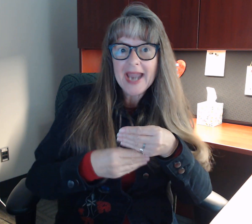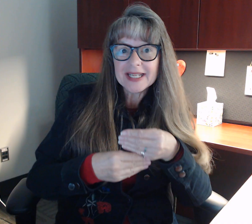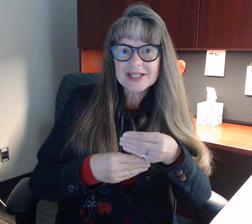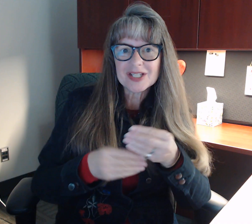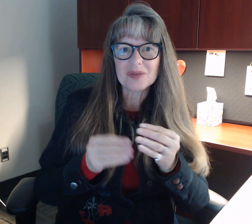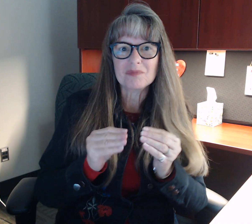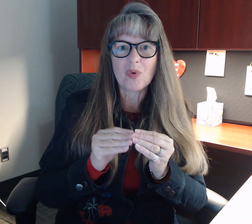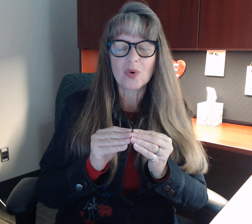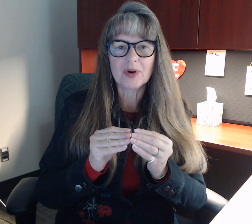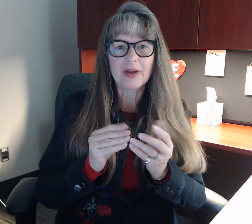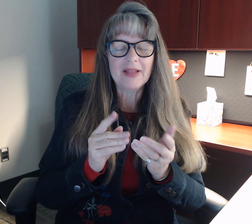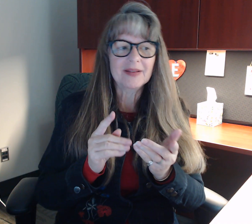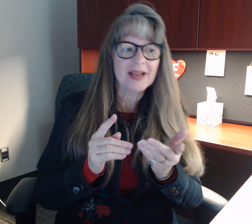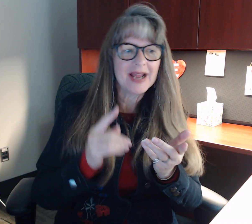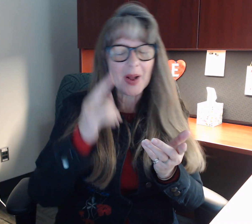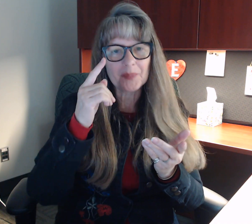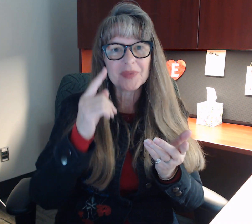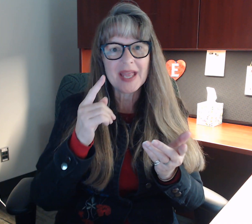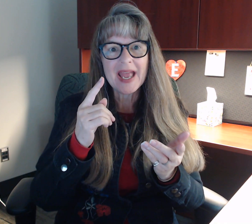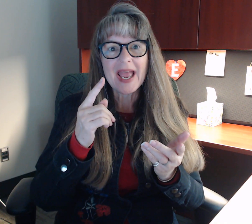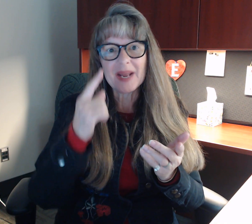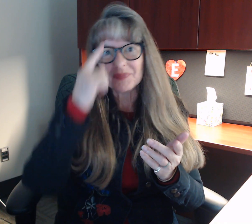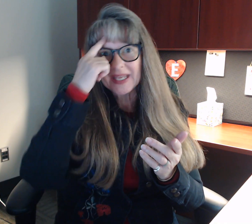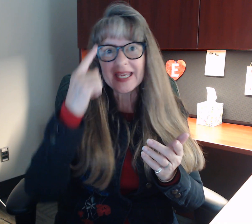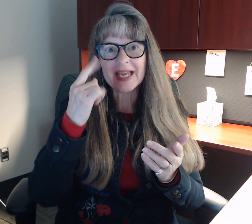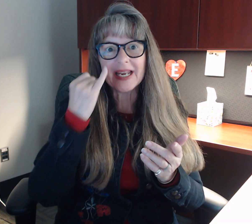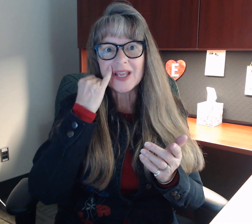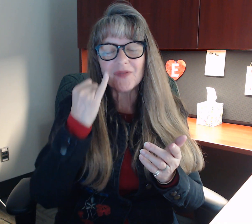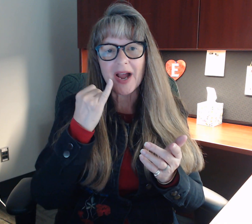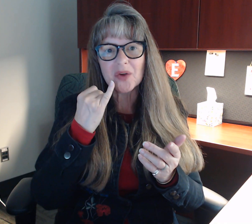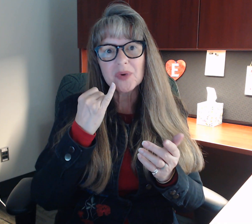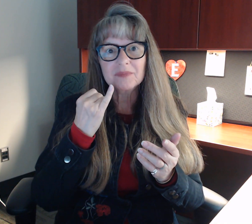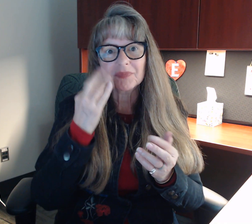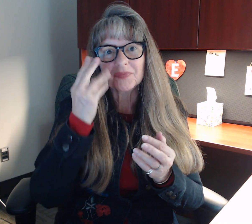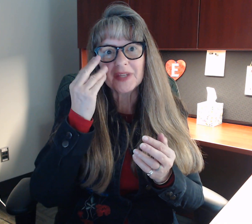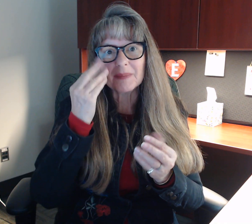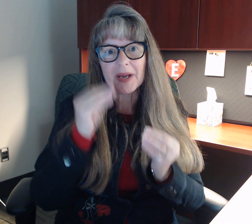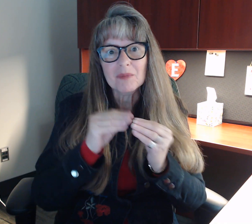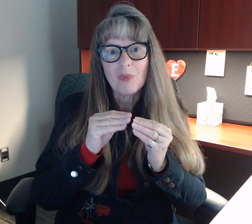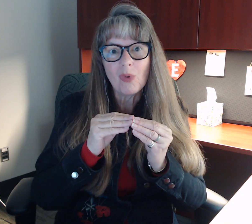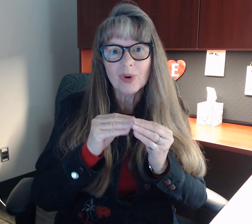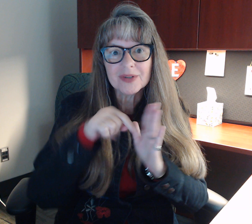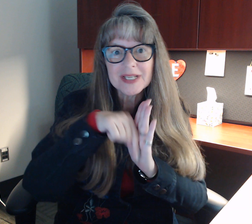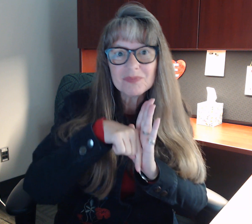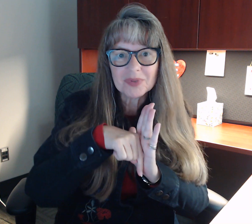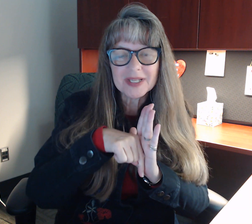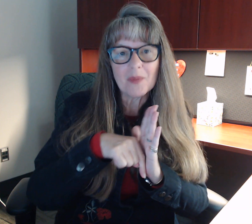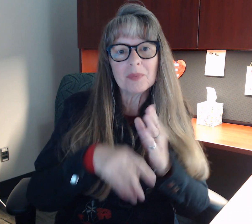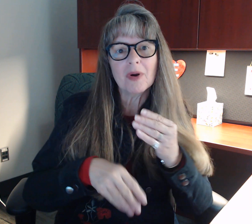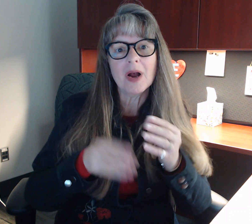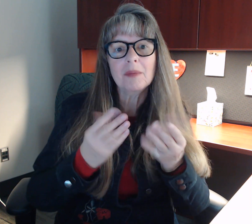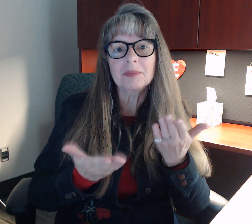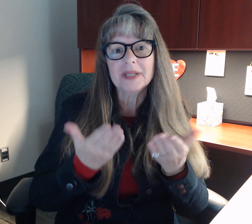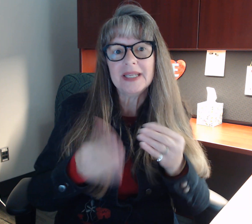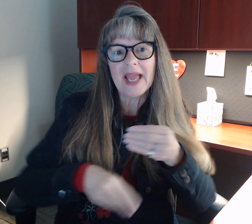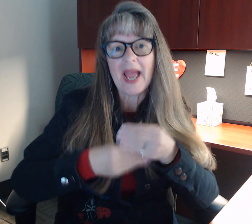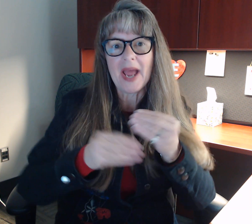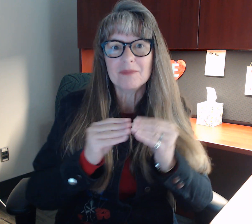added some more, and I'm thinking if I would think about it more deeply, I would probably add